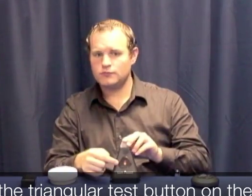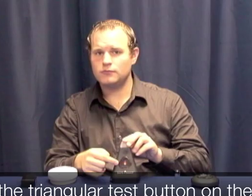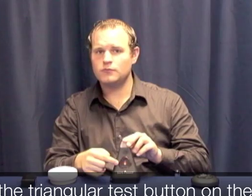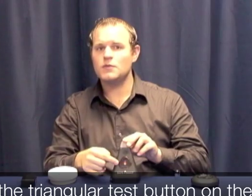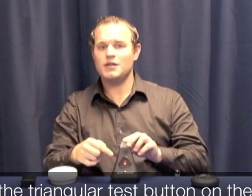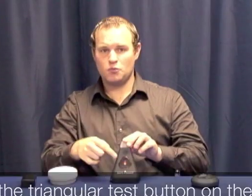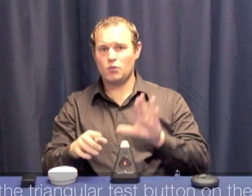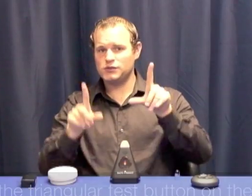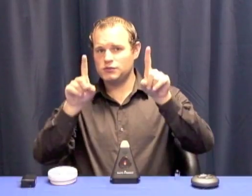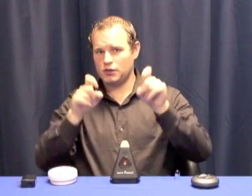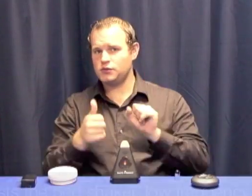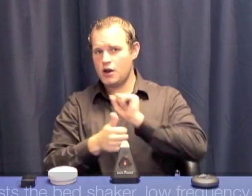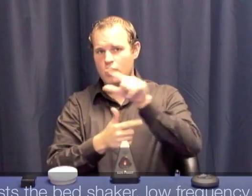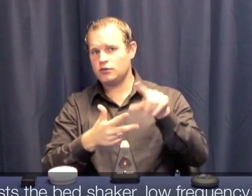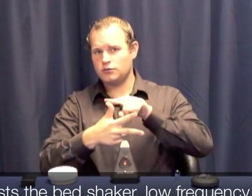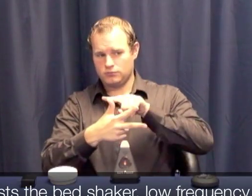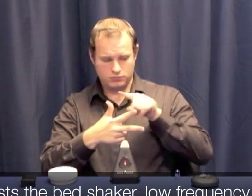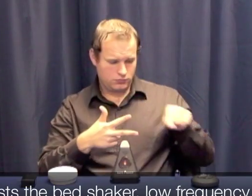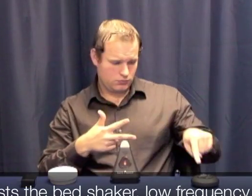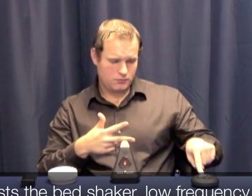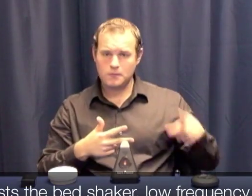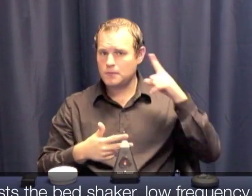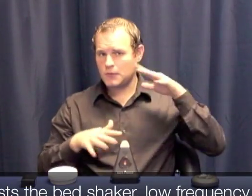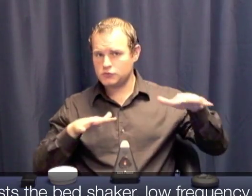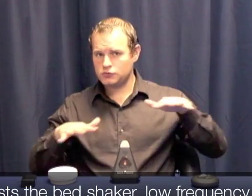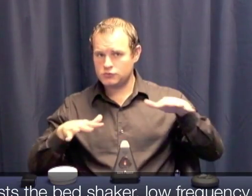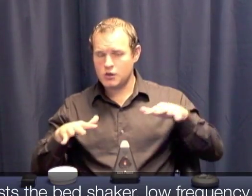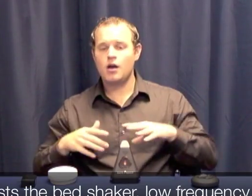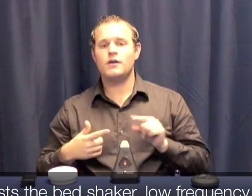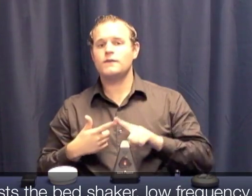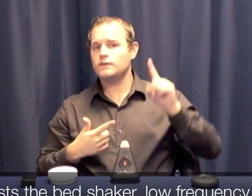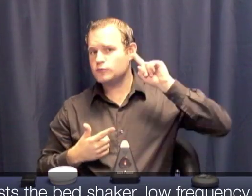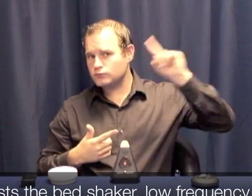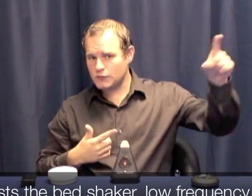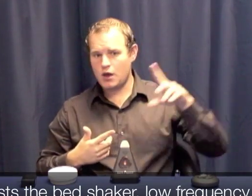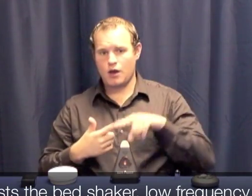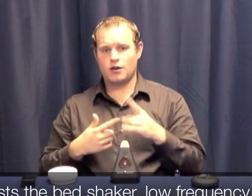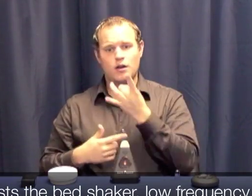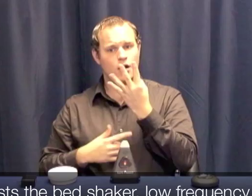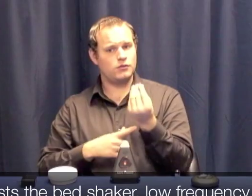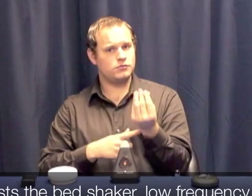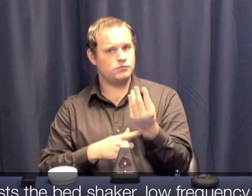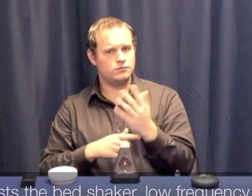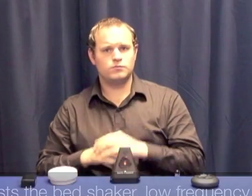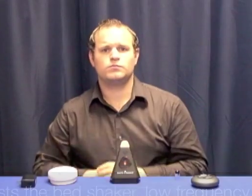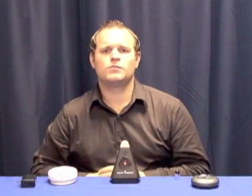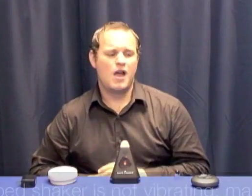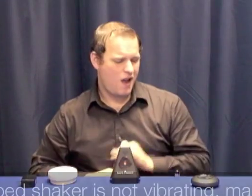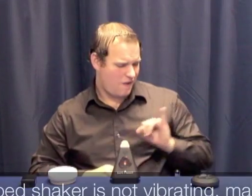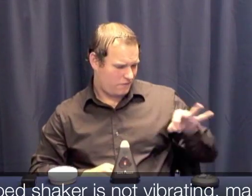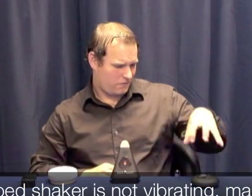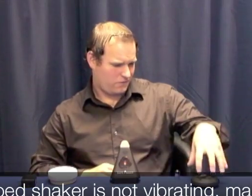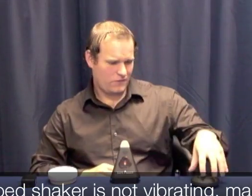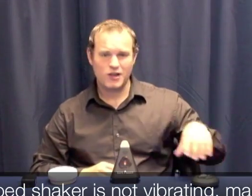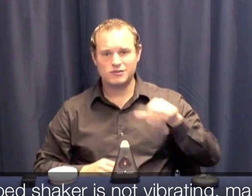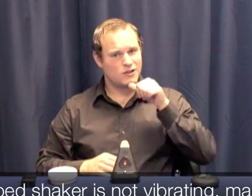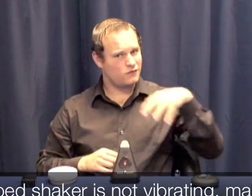button on the front of the SafeAwake. This tests the bed shaker, the low frequency sounder, and light